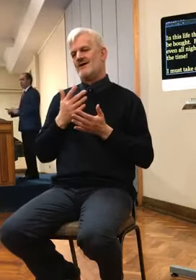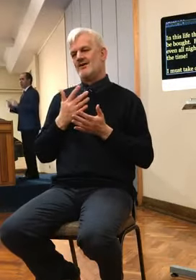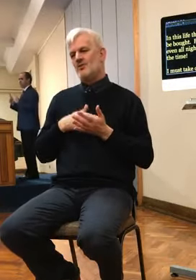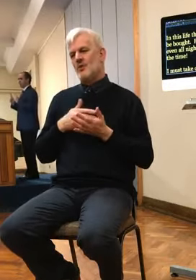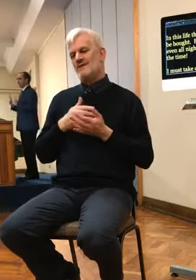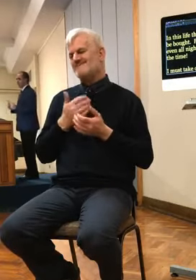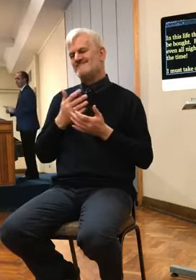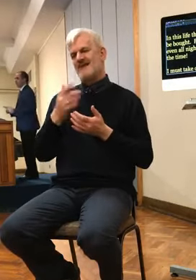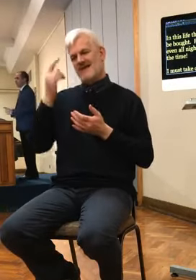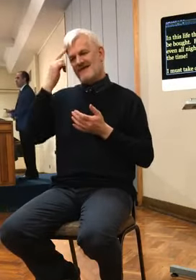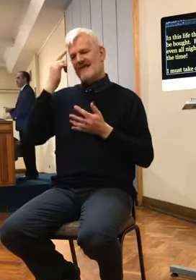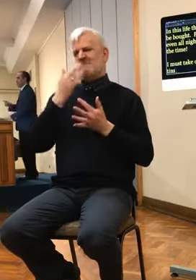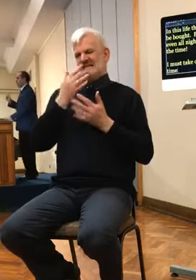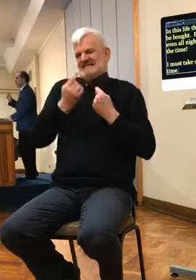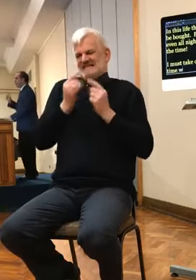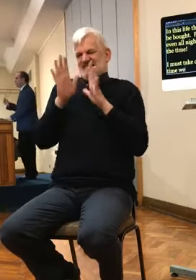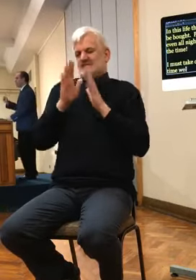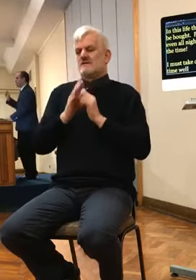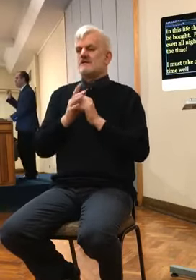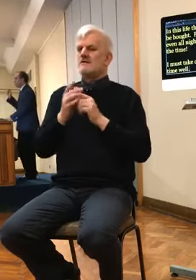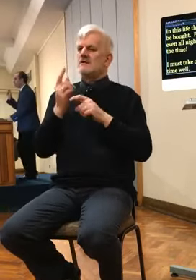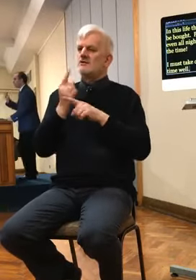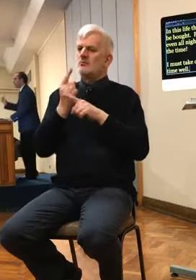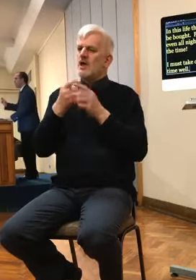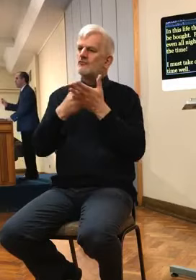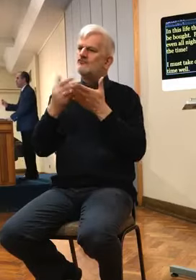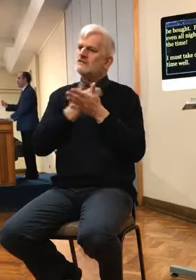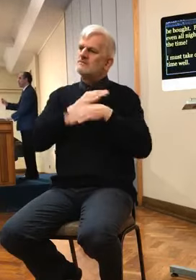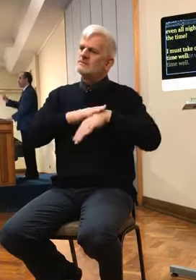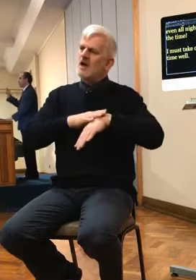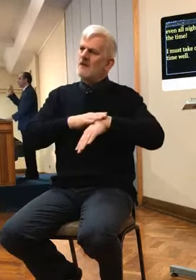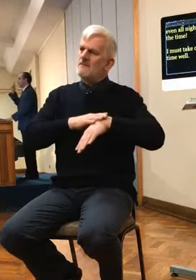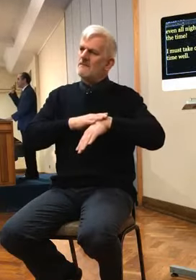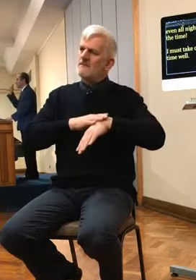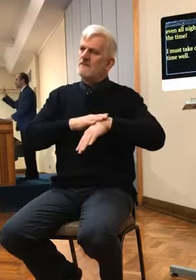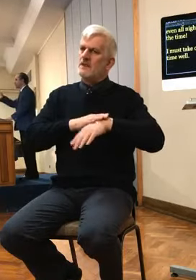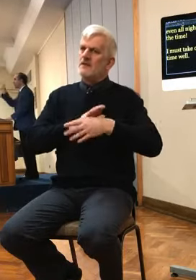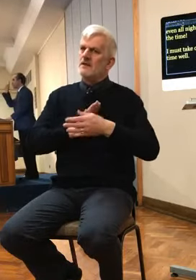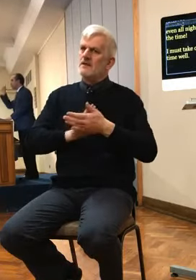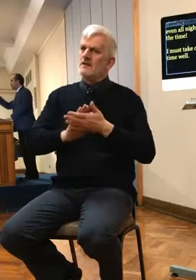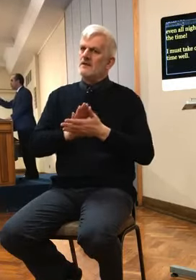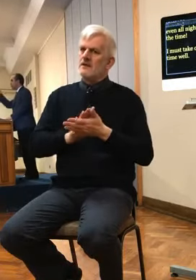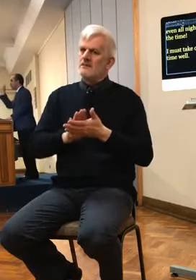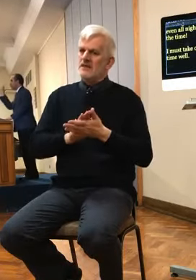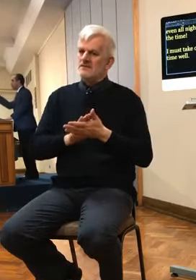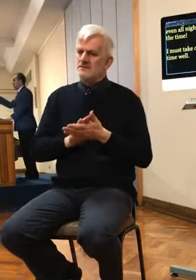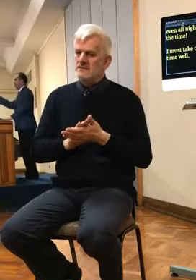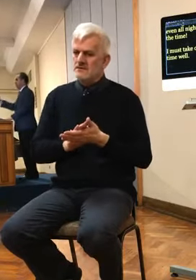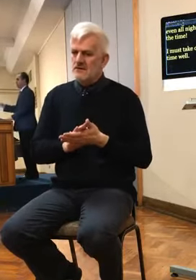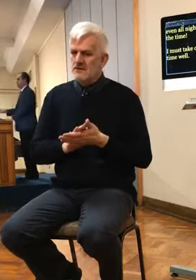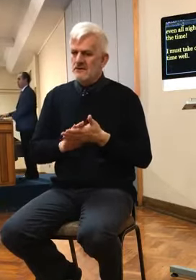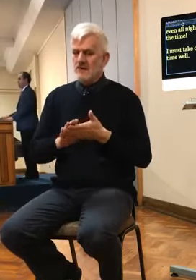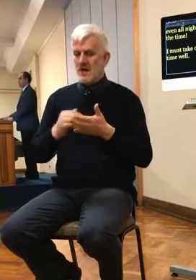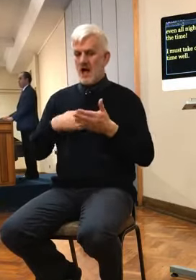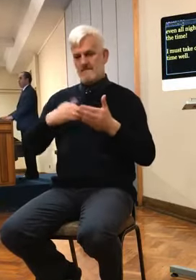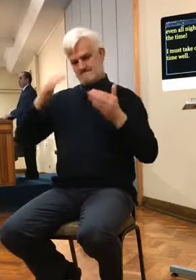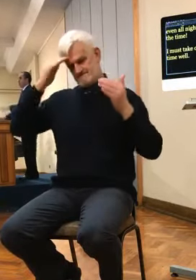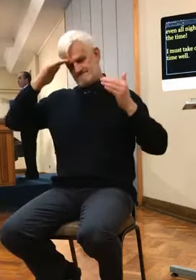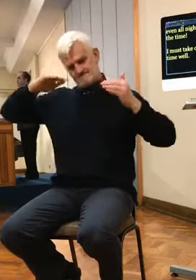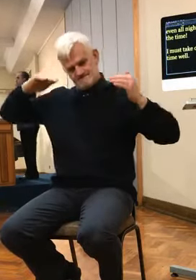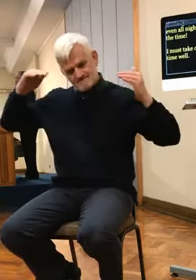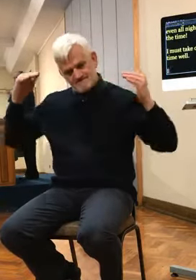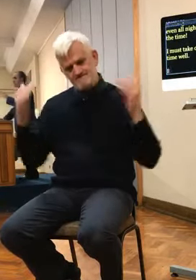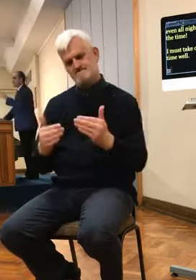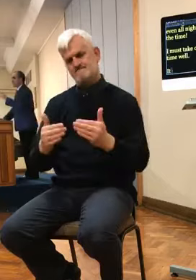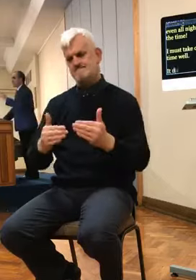about redeeming the time, we are not speaking about being task-driven people. We